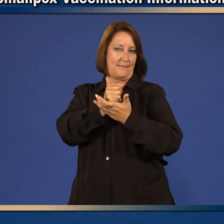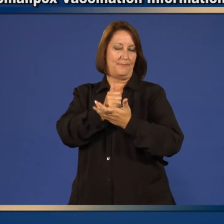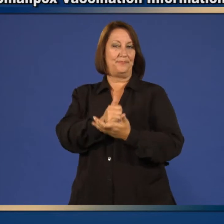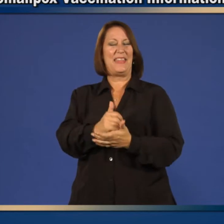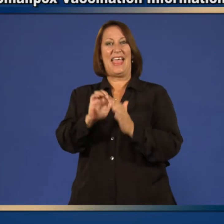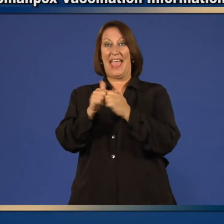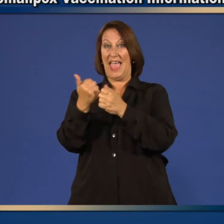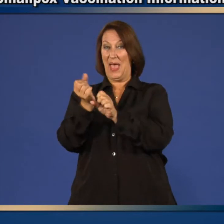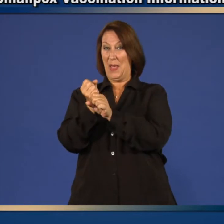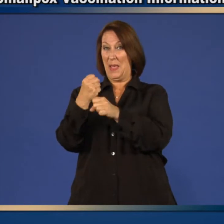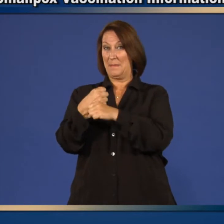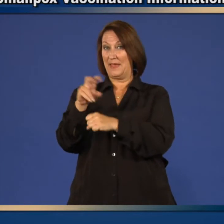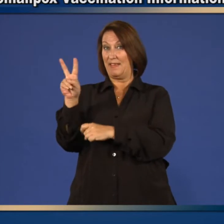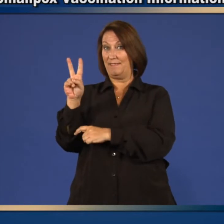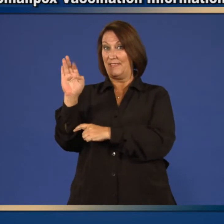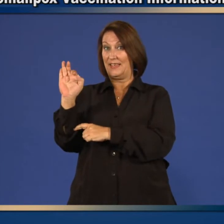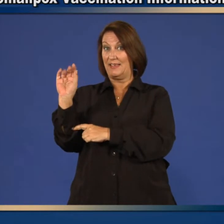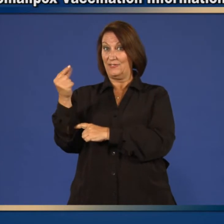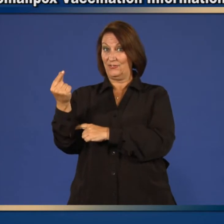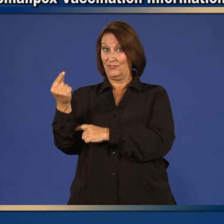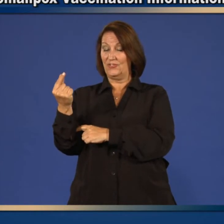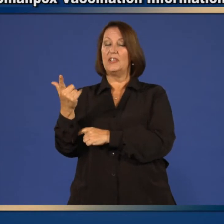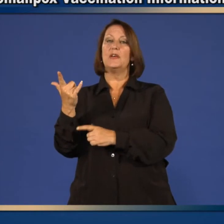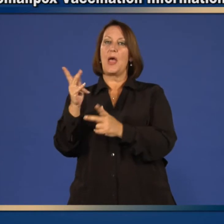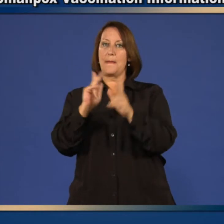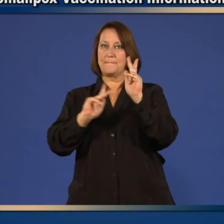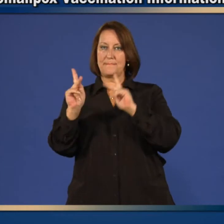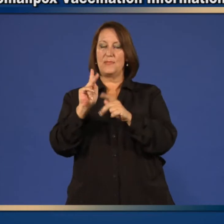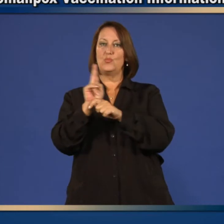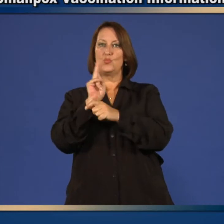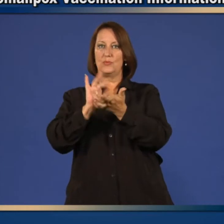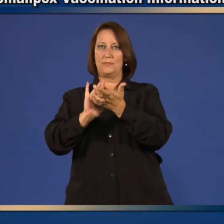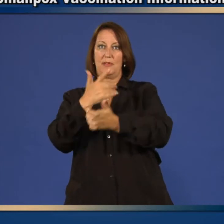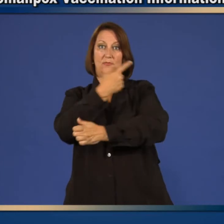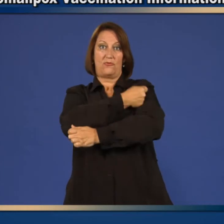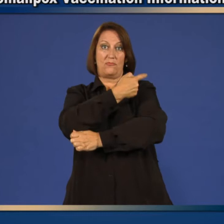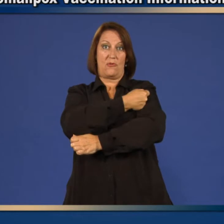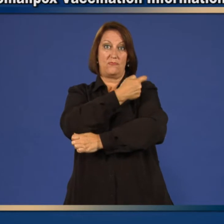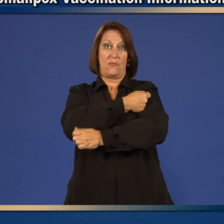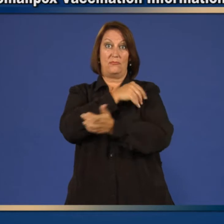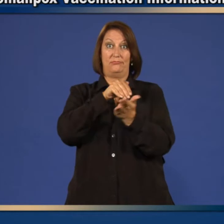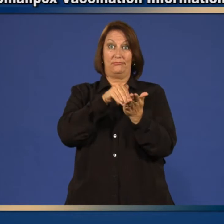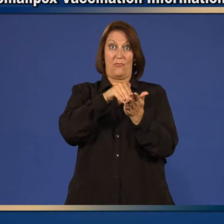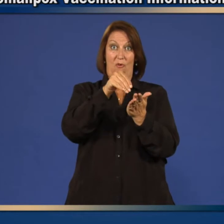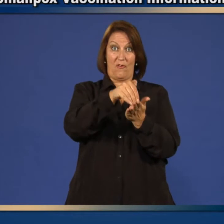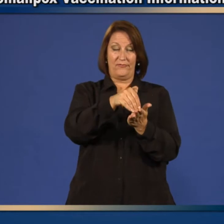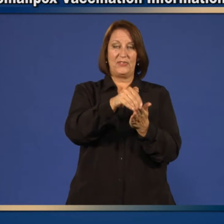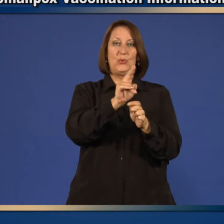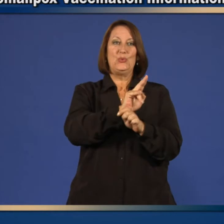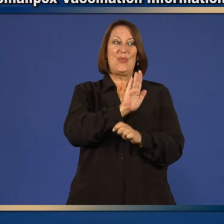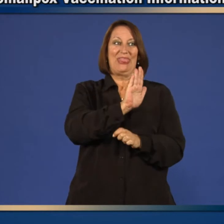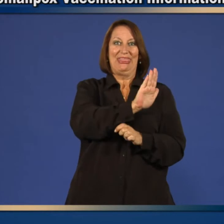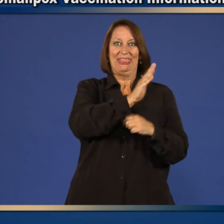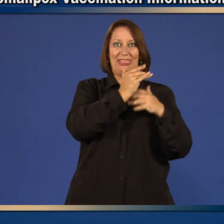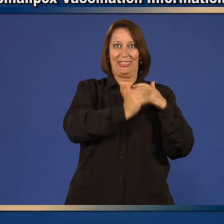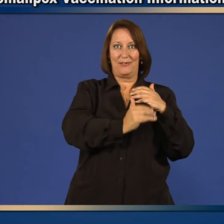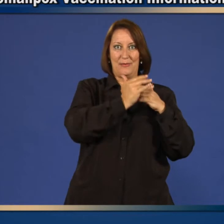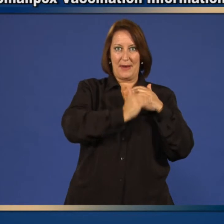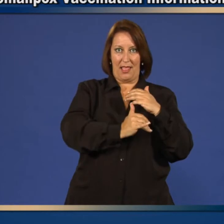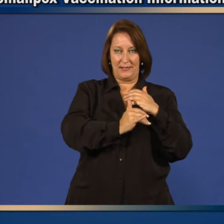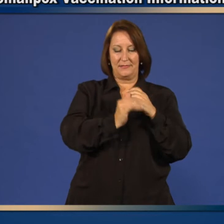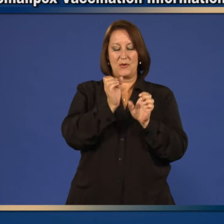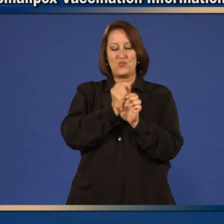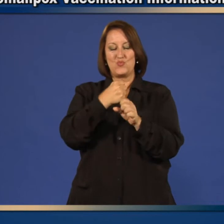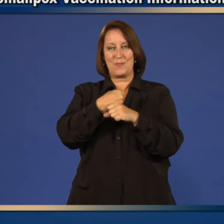VIG is made from the blood of people who have gotten the smallpox vaccine more than once. It